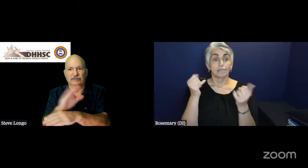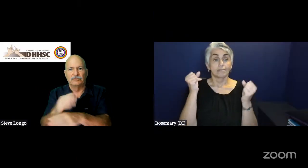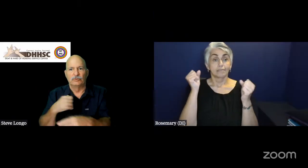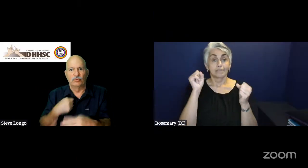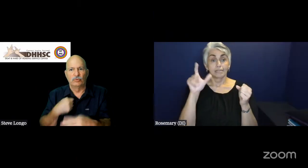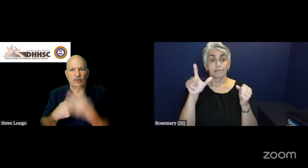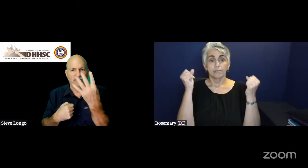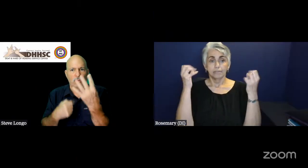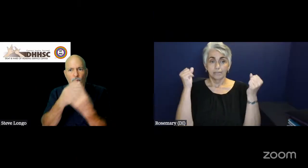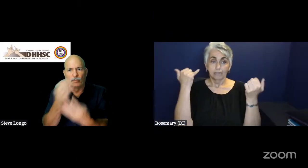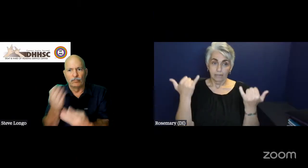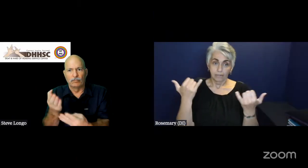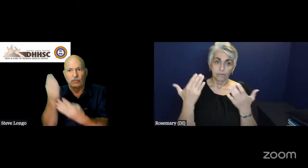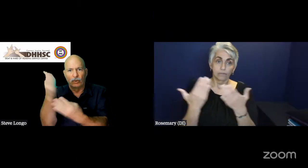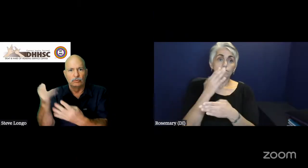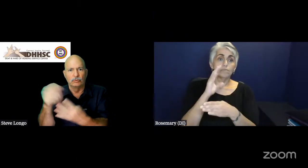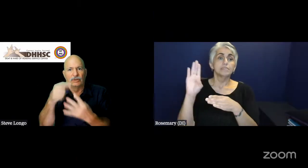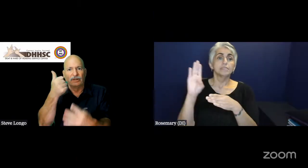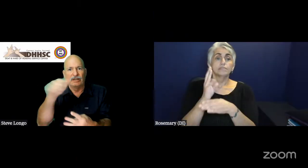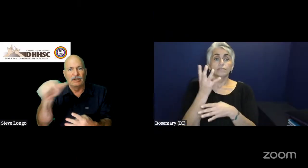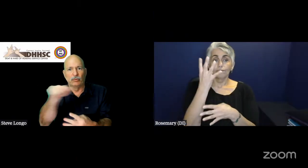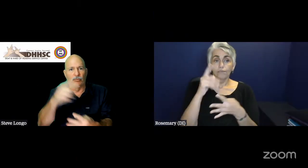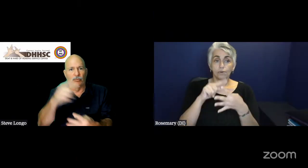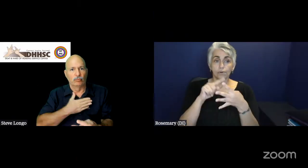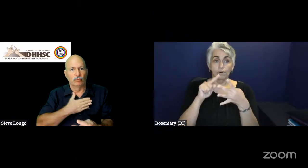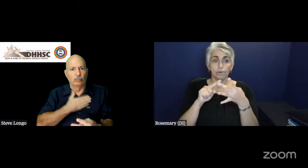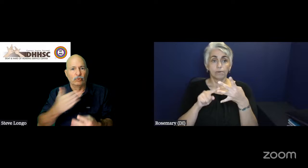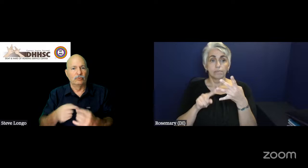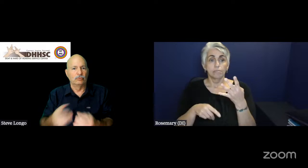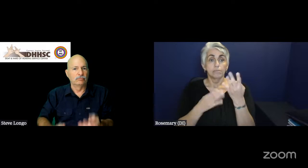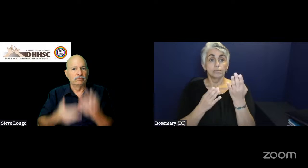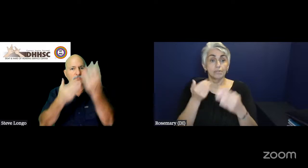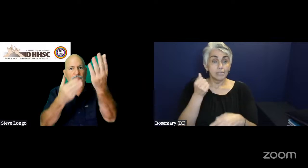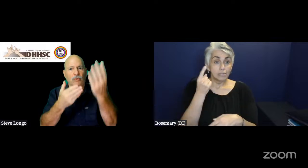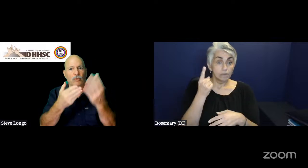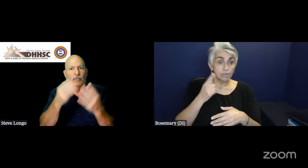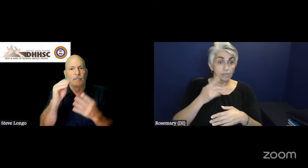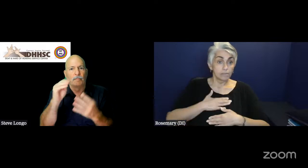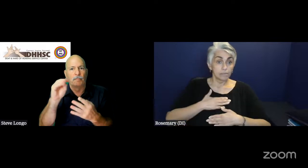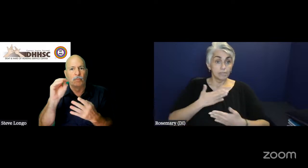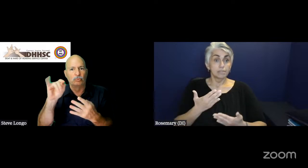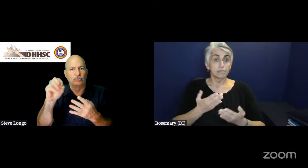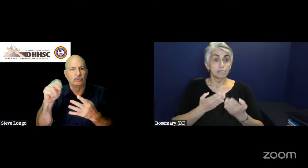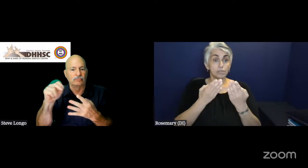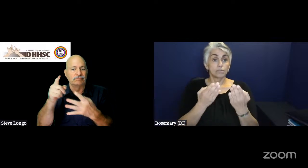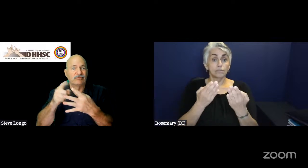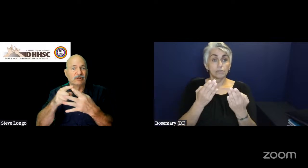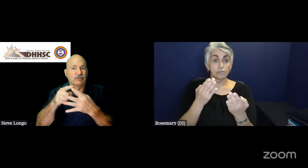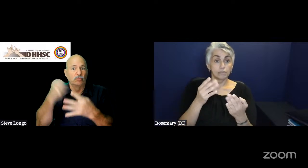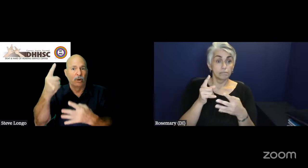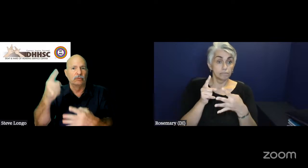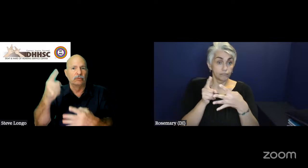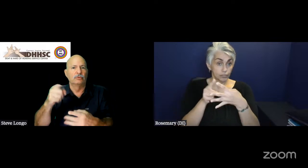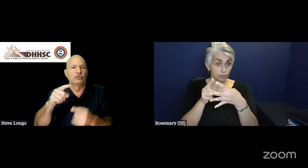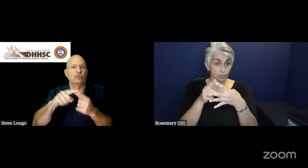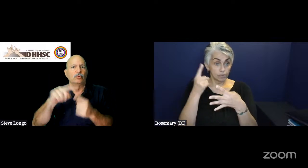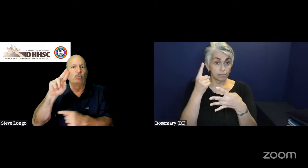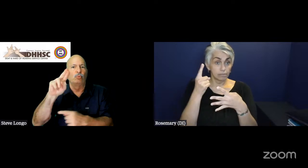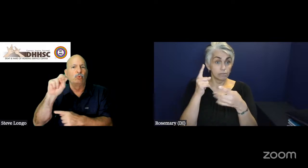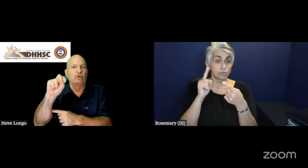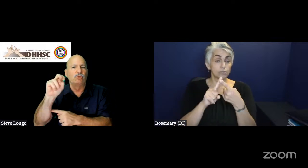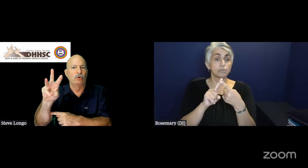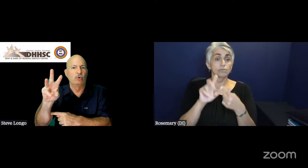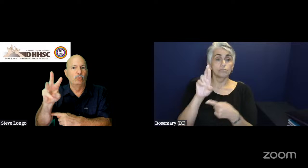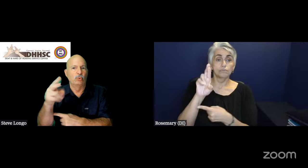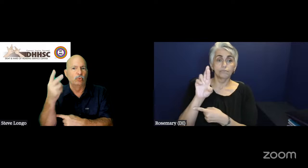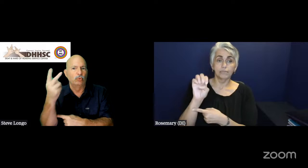pleasure. Now, Steve Longo is saying, new business is our next topic. There are 4 topics. There are 4